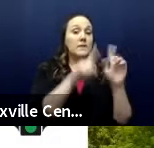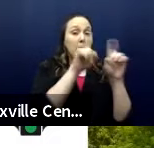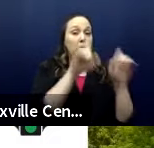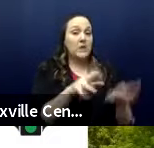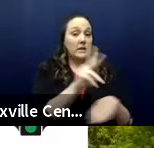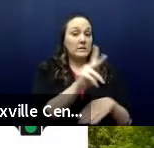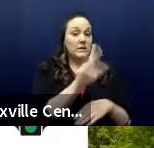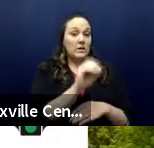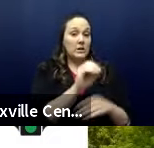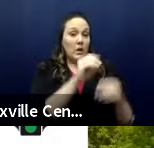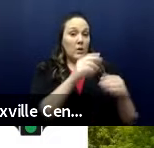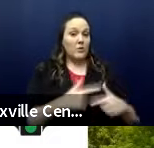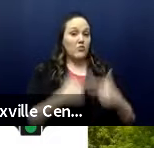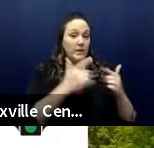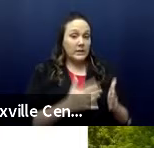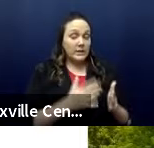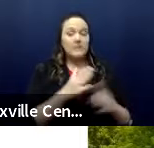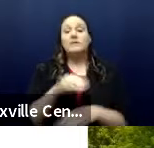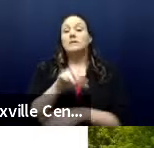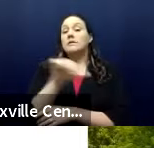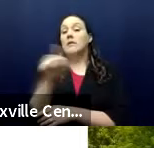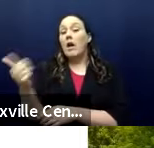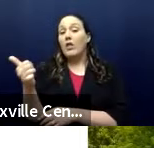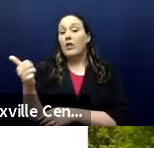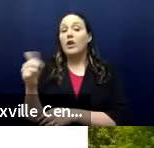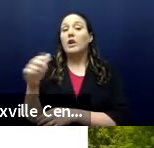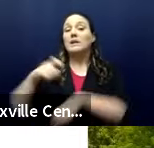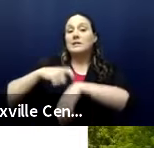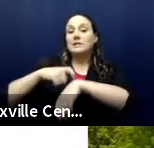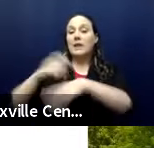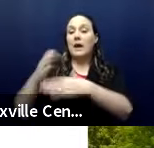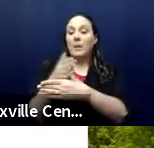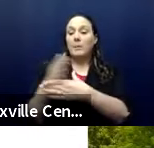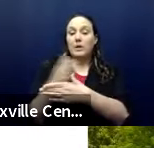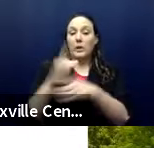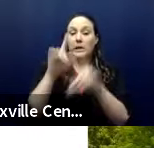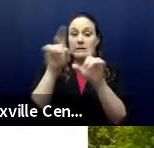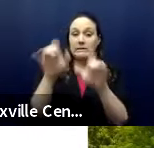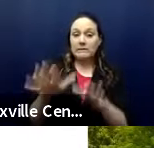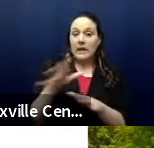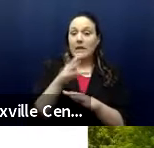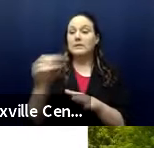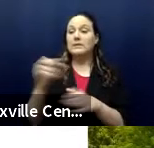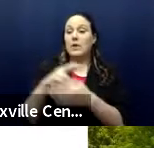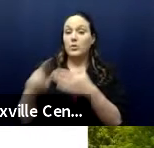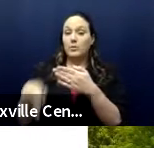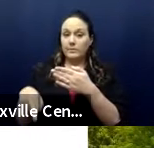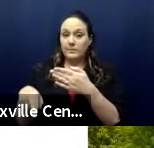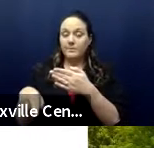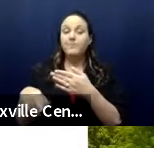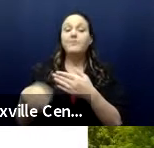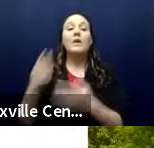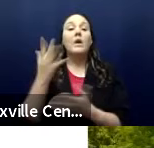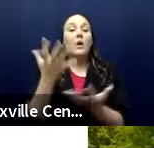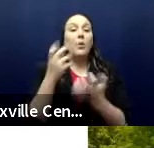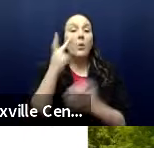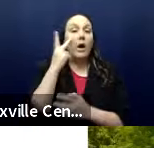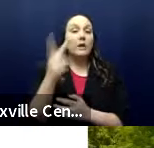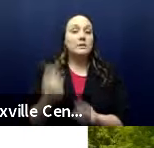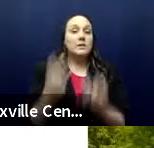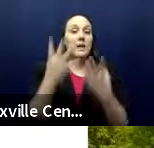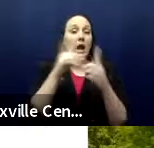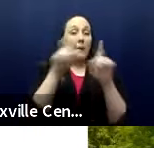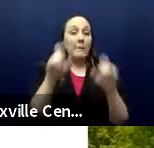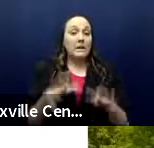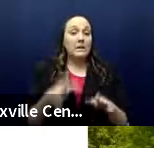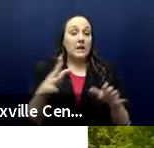and another for the average time between specimen collection and lab report data. What we want to see is the amount of testing staying the same or going